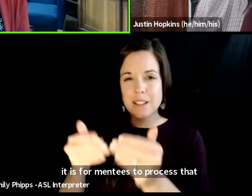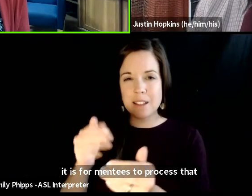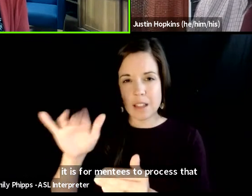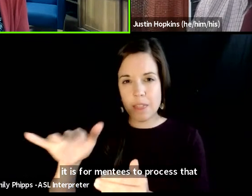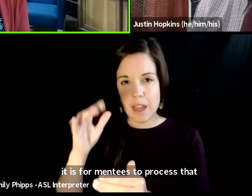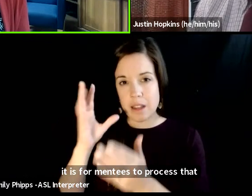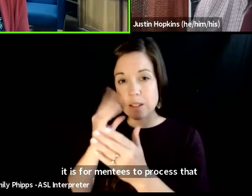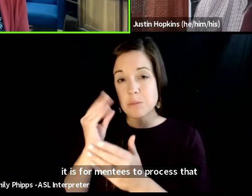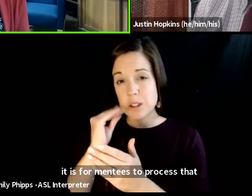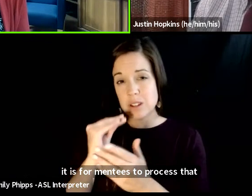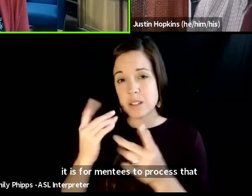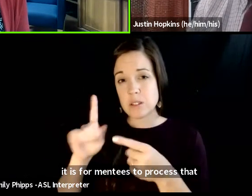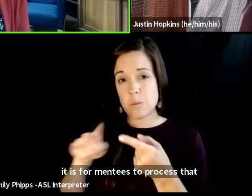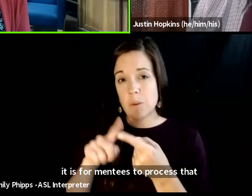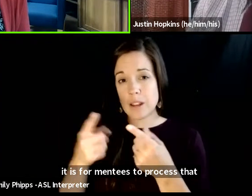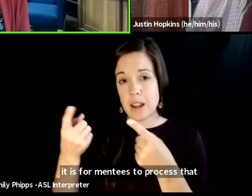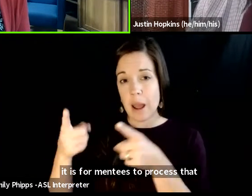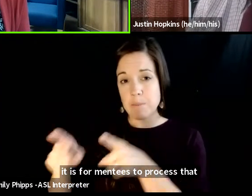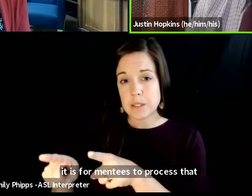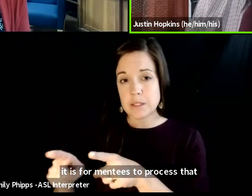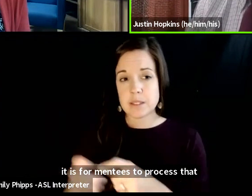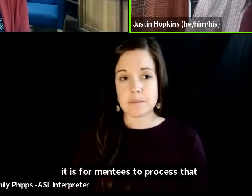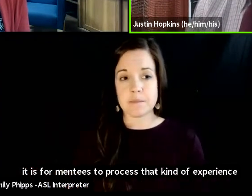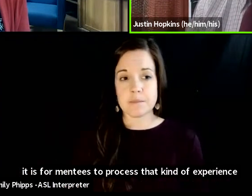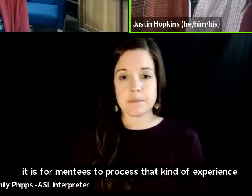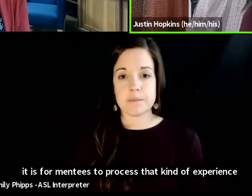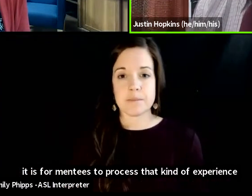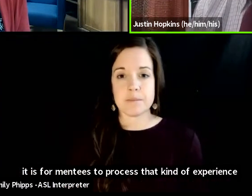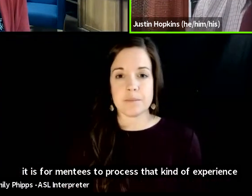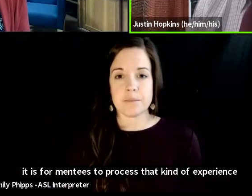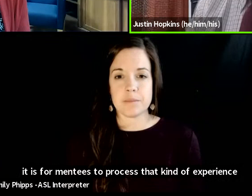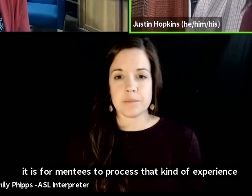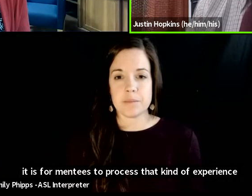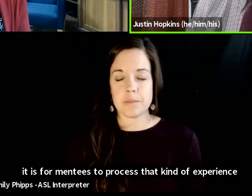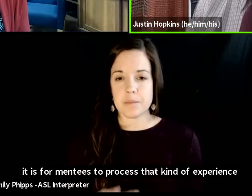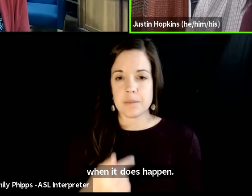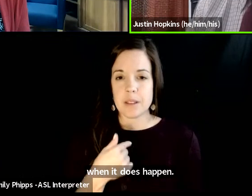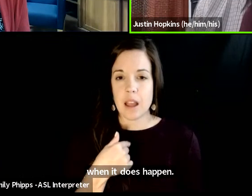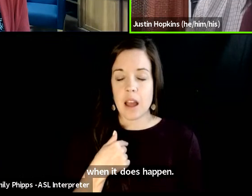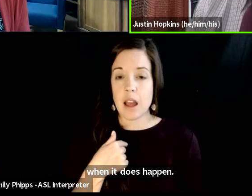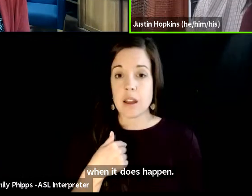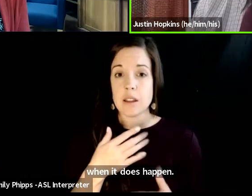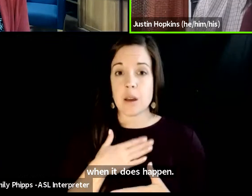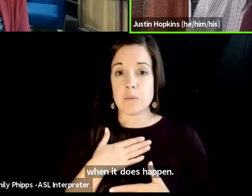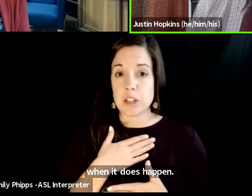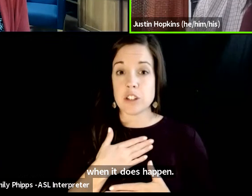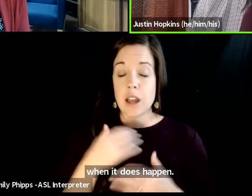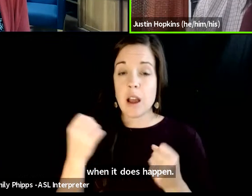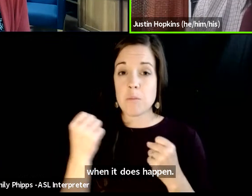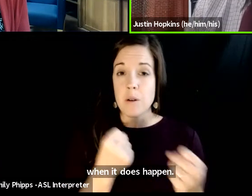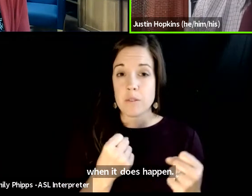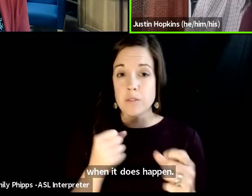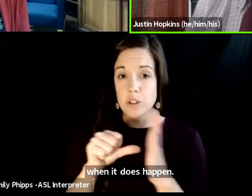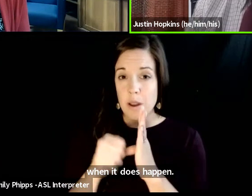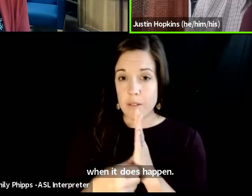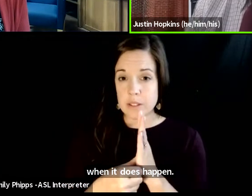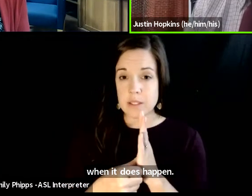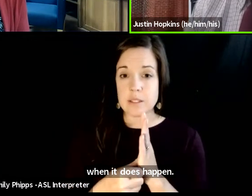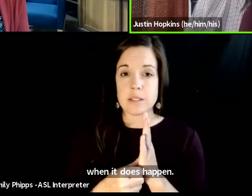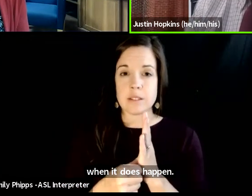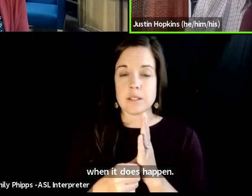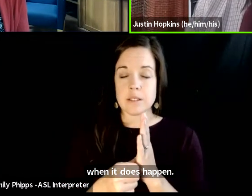does happen. I also really appreciated how powerfully you emphasized the importance of